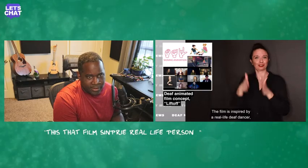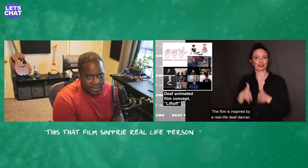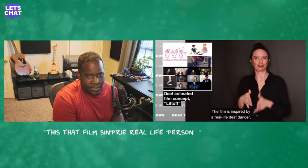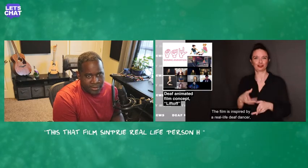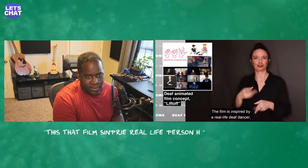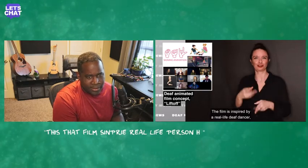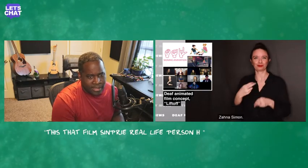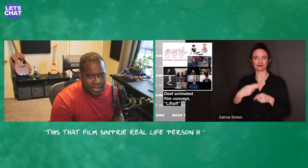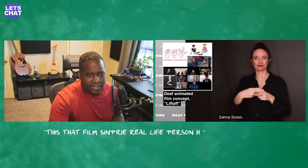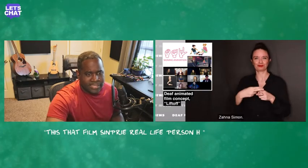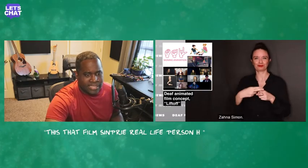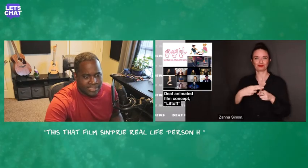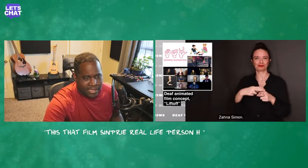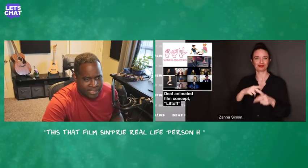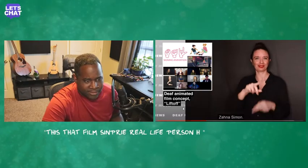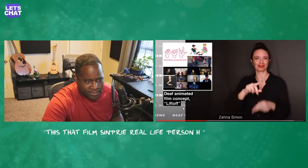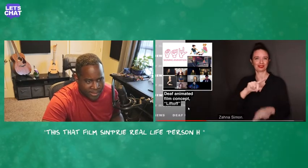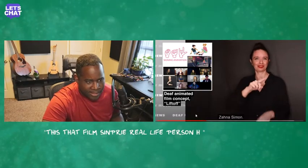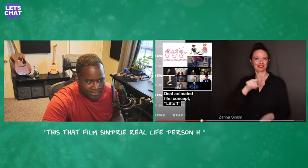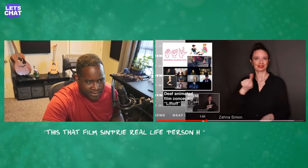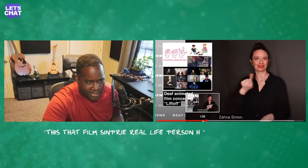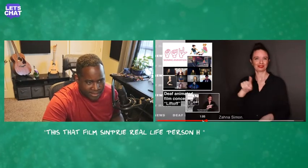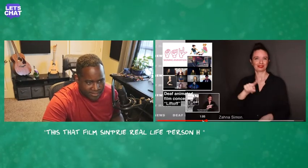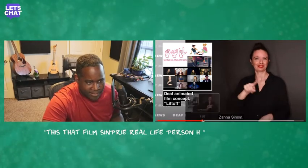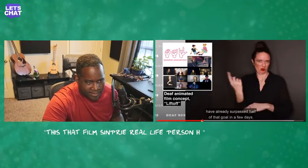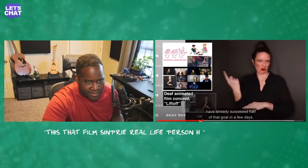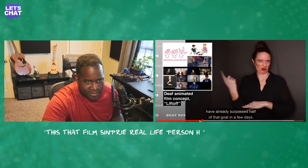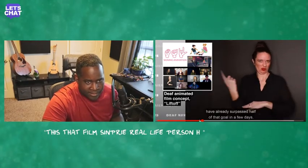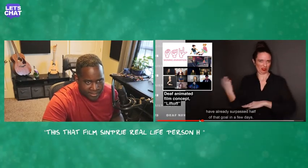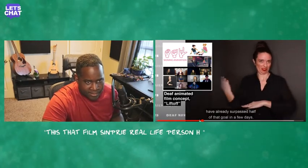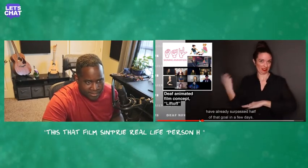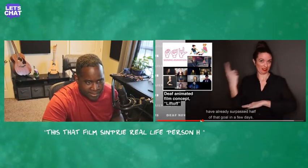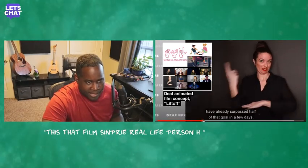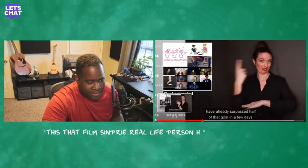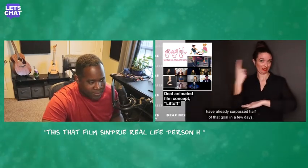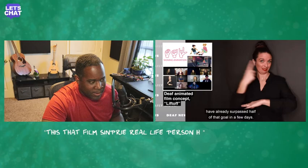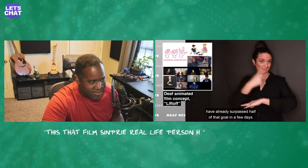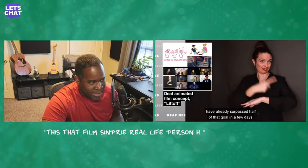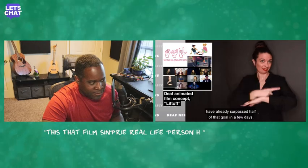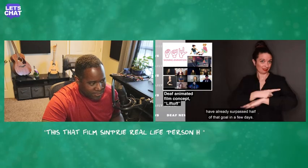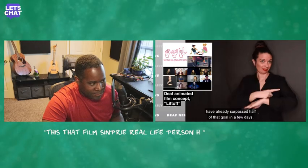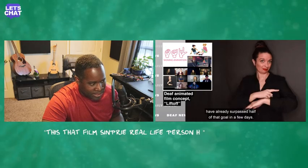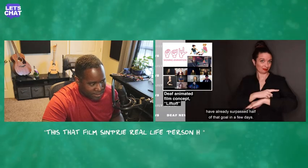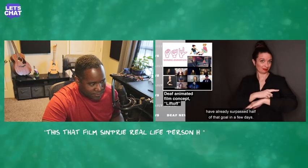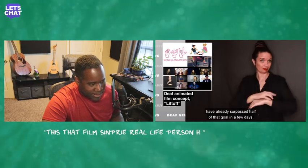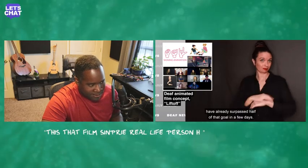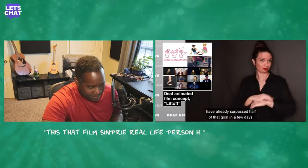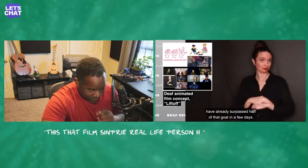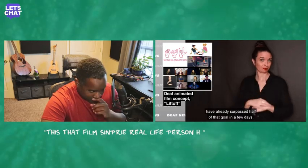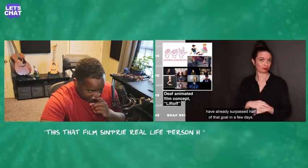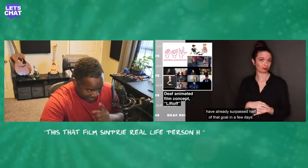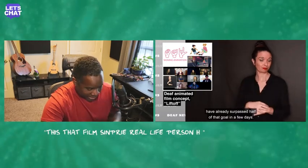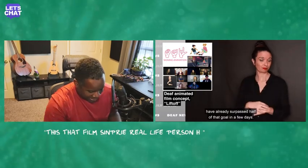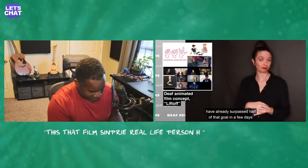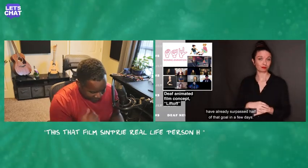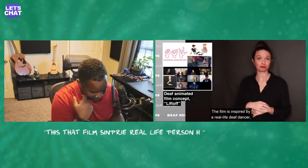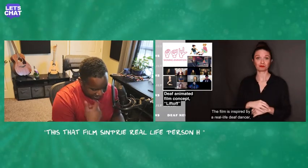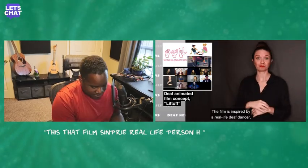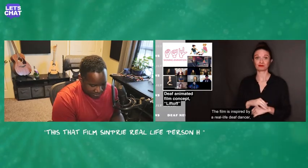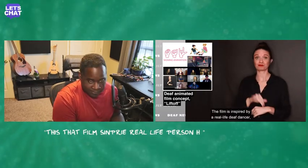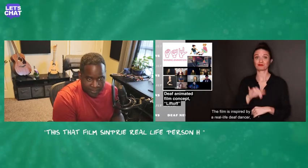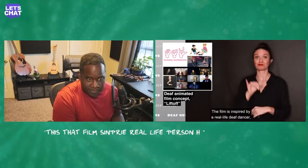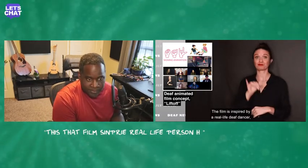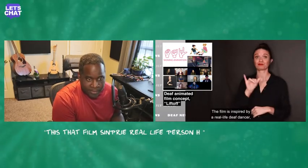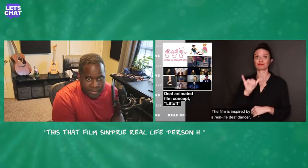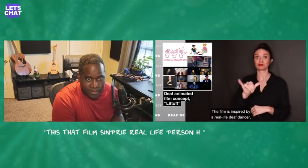real life person, oh, geez, I looked away, sorry, guys, I looked away to make sure the spelling was right, I can always fix that